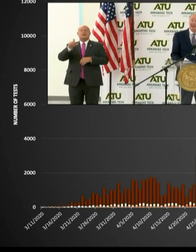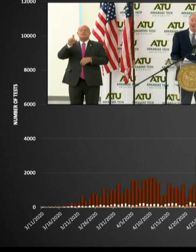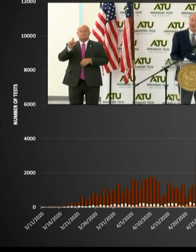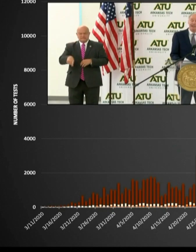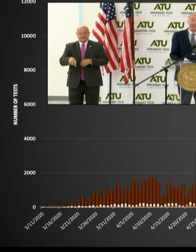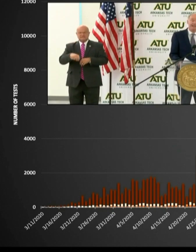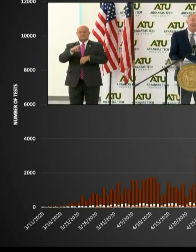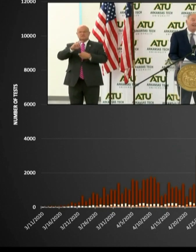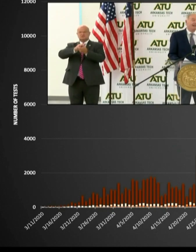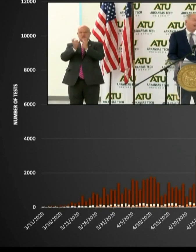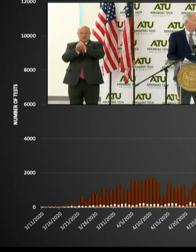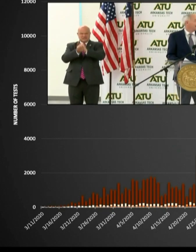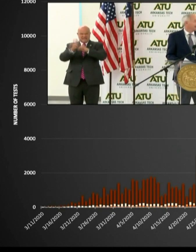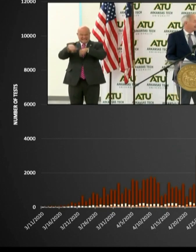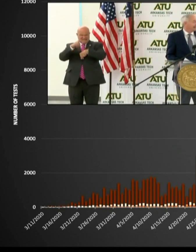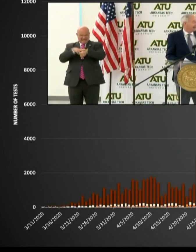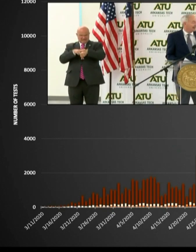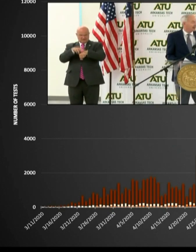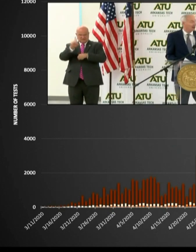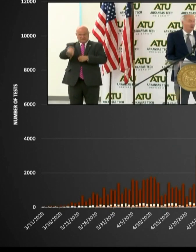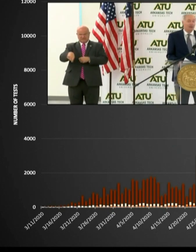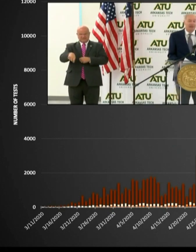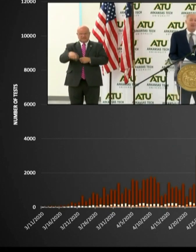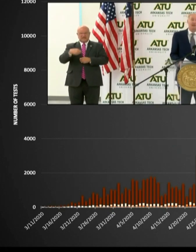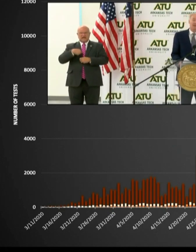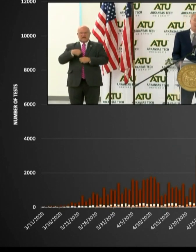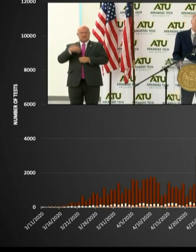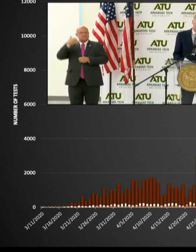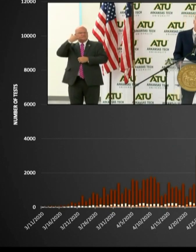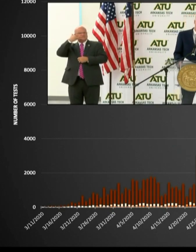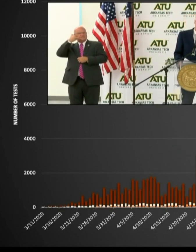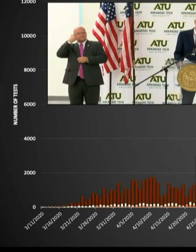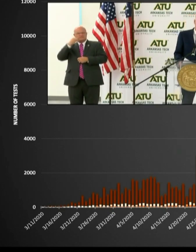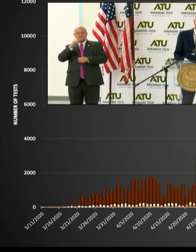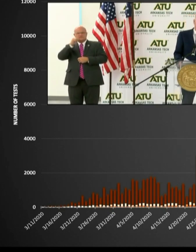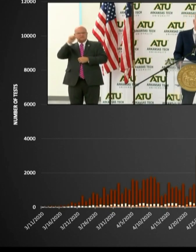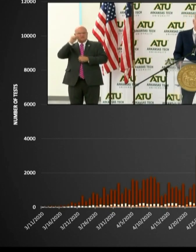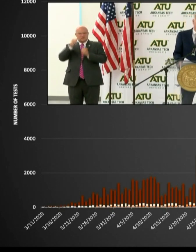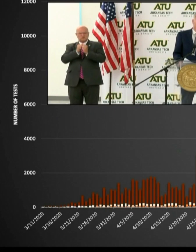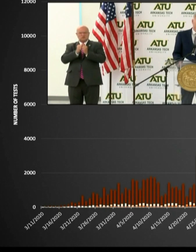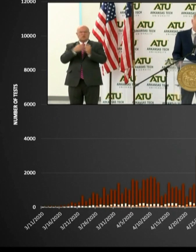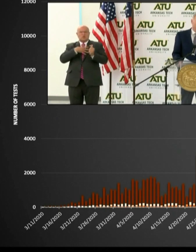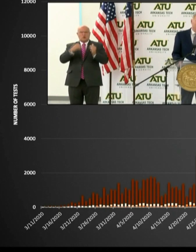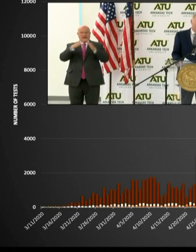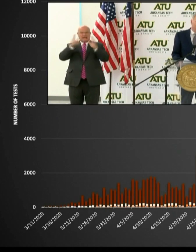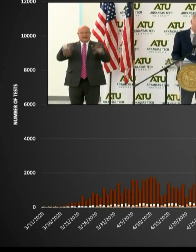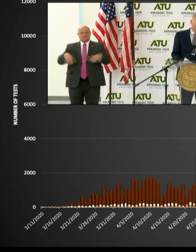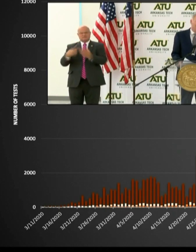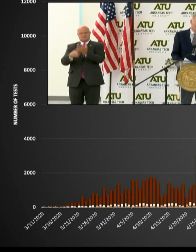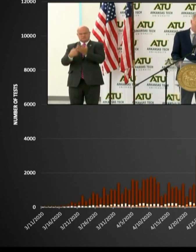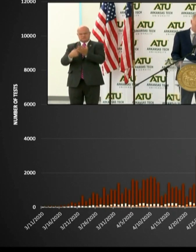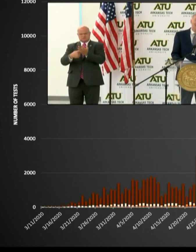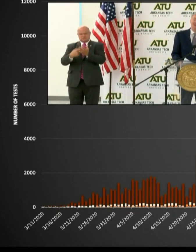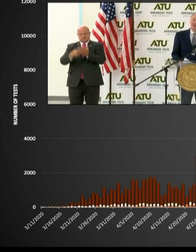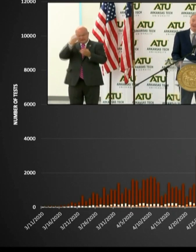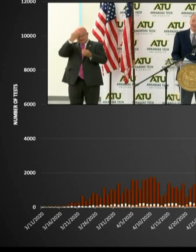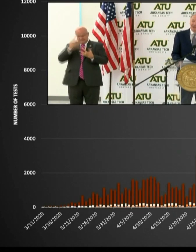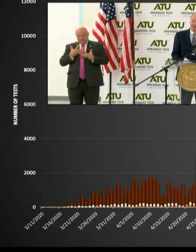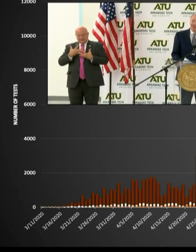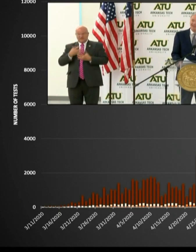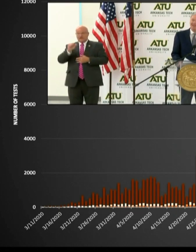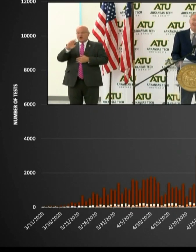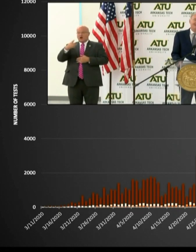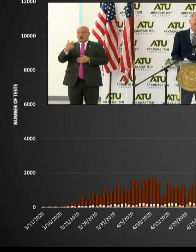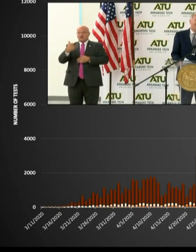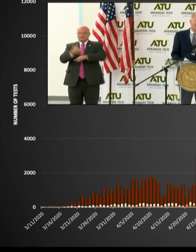around nationally. And I had a call yesterday with the White House, and I was informed that in August it's going to get